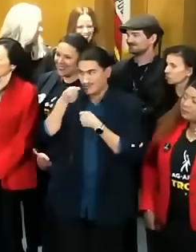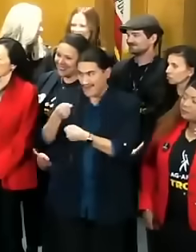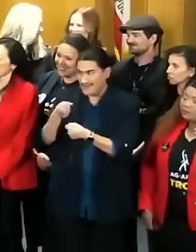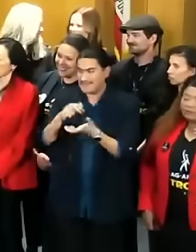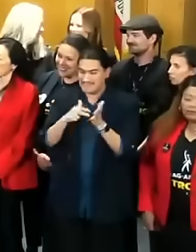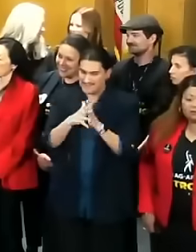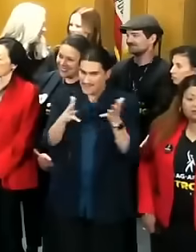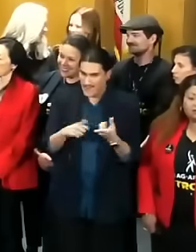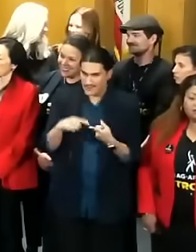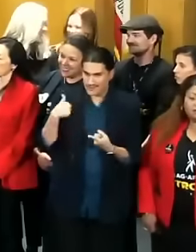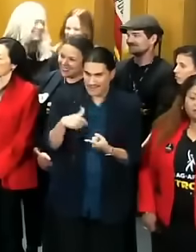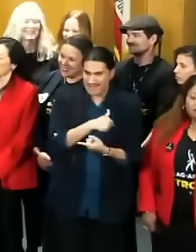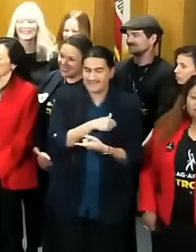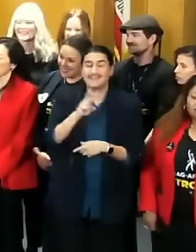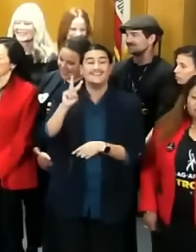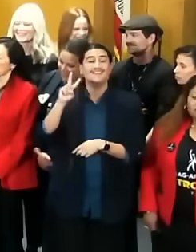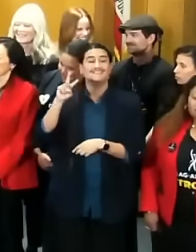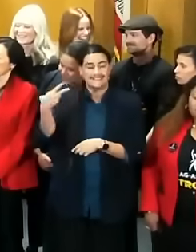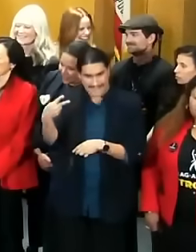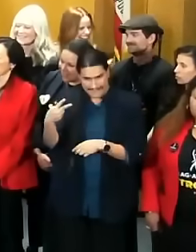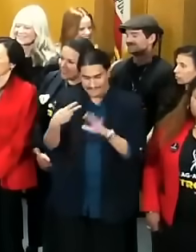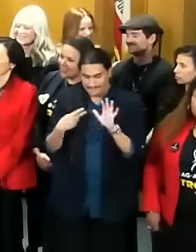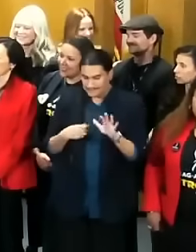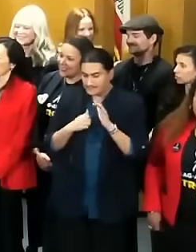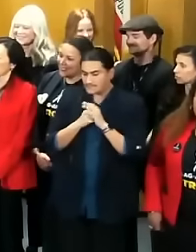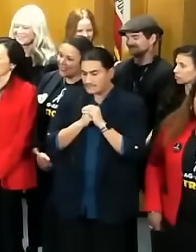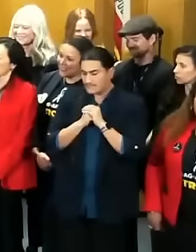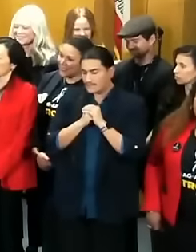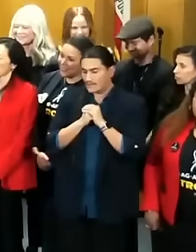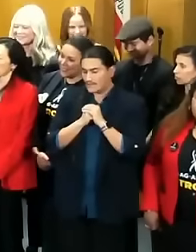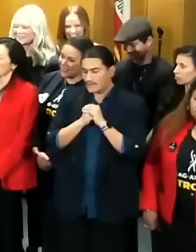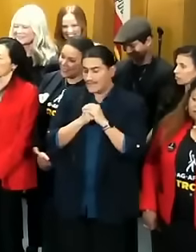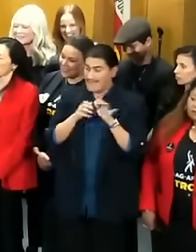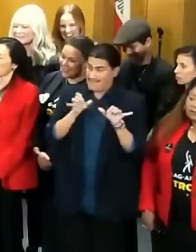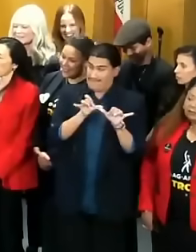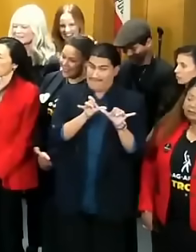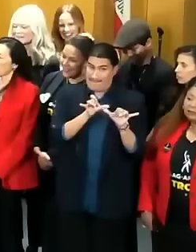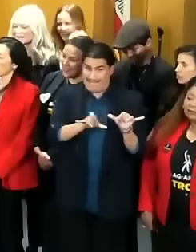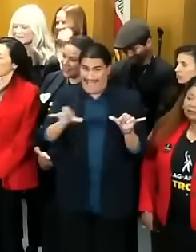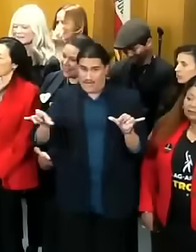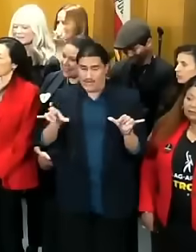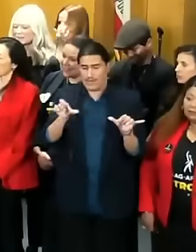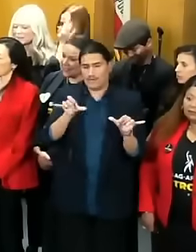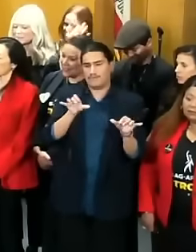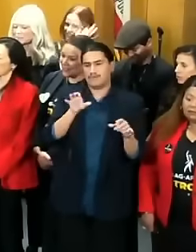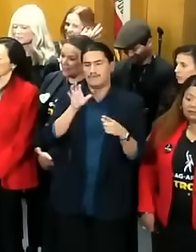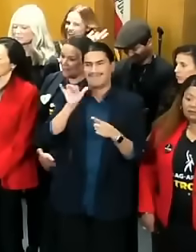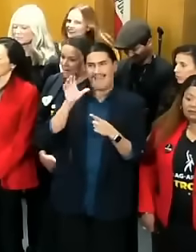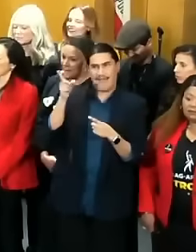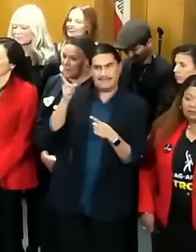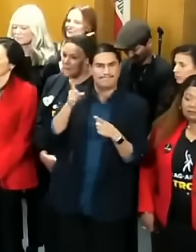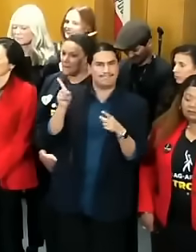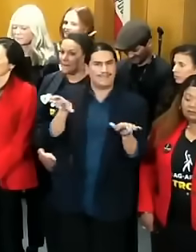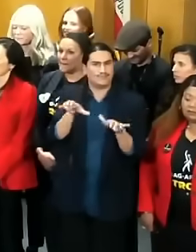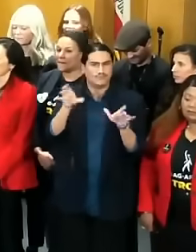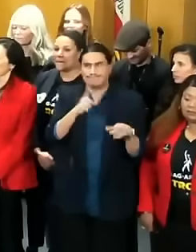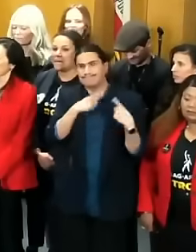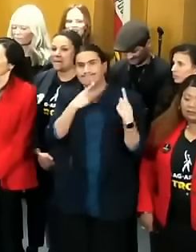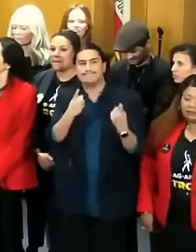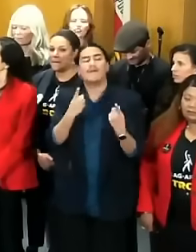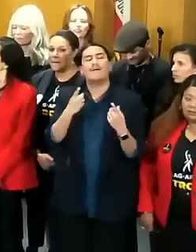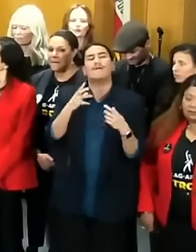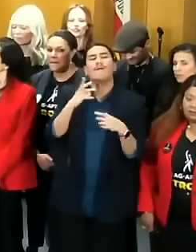us. Second of all, let me just say that, the pattern is something that a lot of us, myself included,